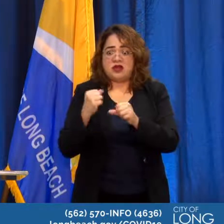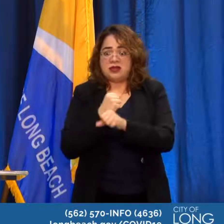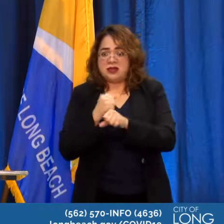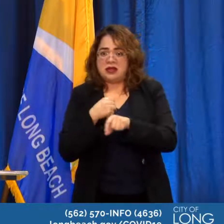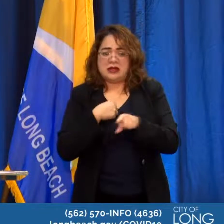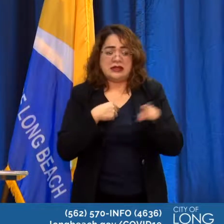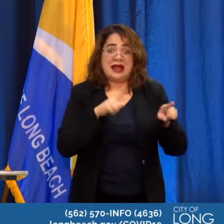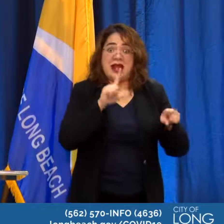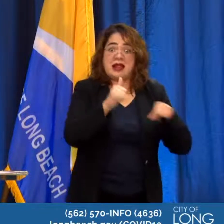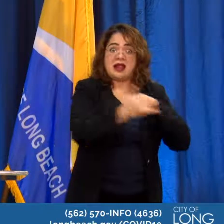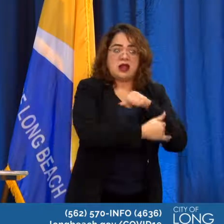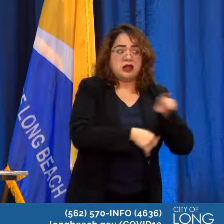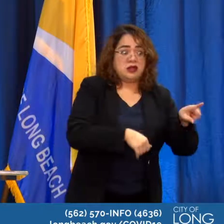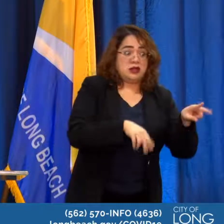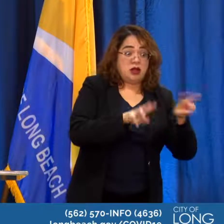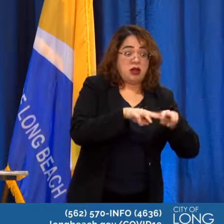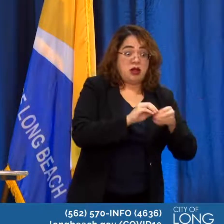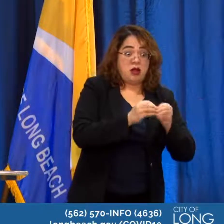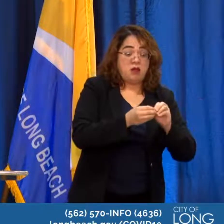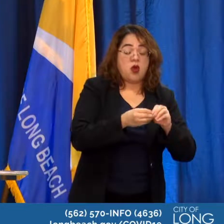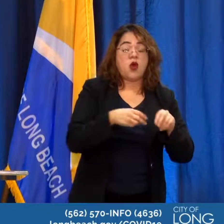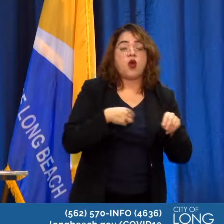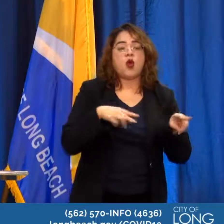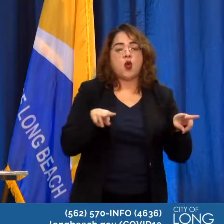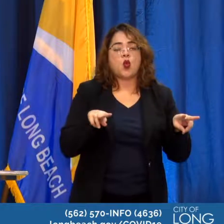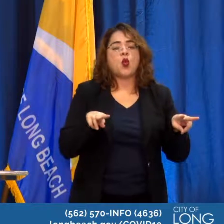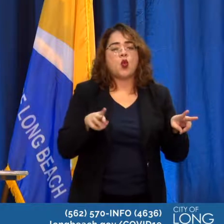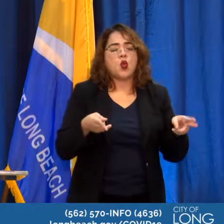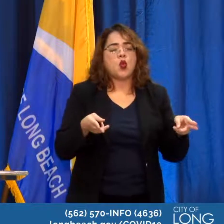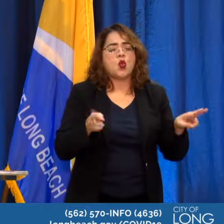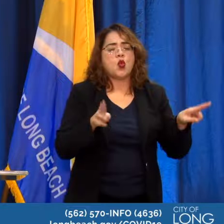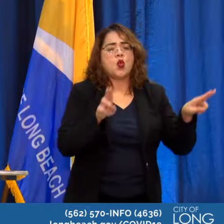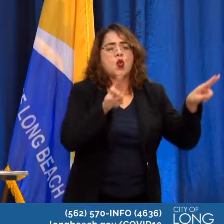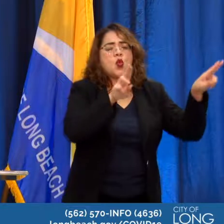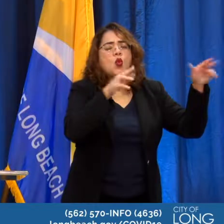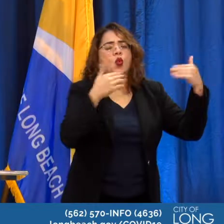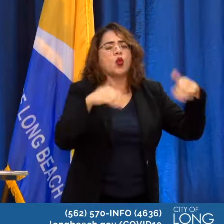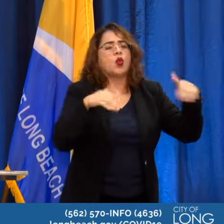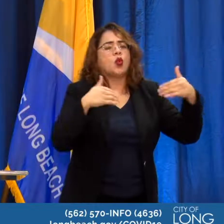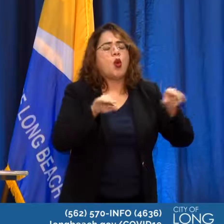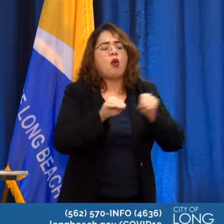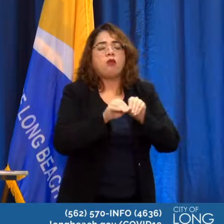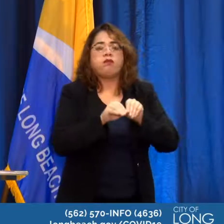to. And because of those increases and because of the widespread